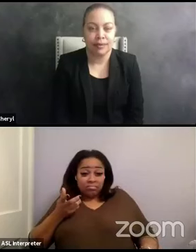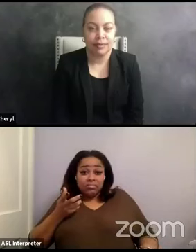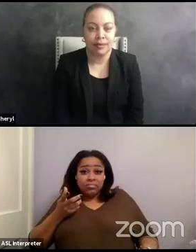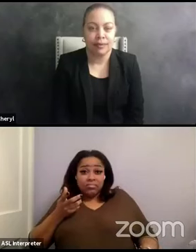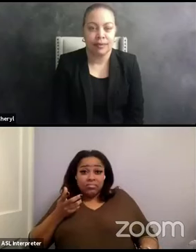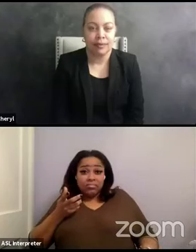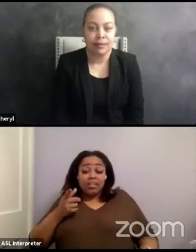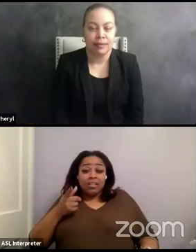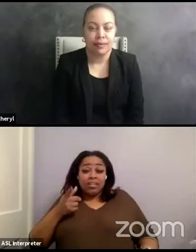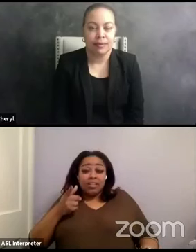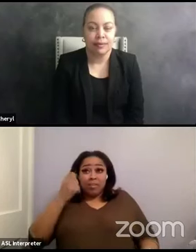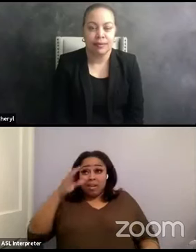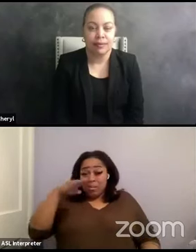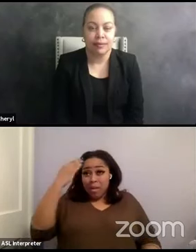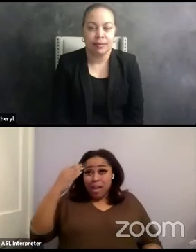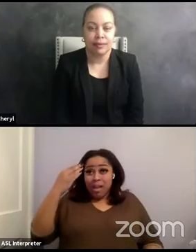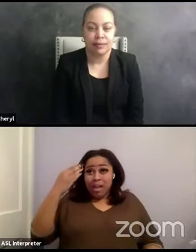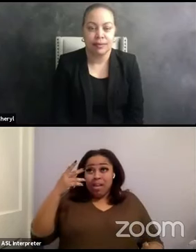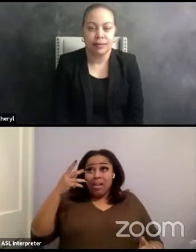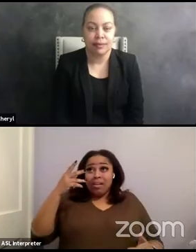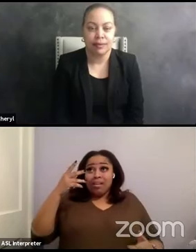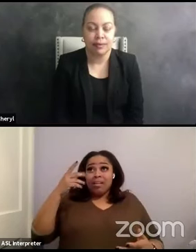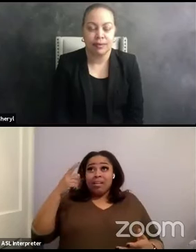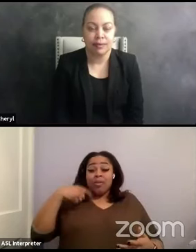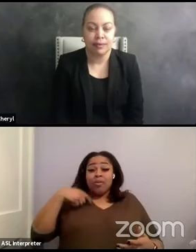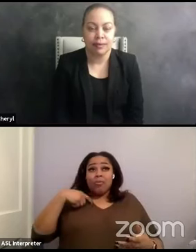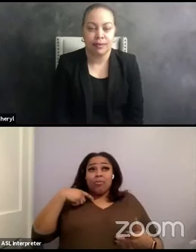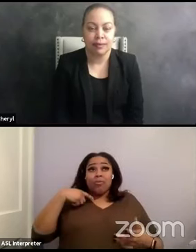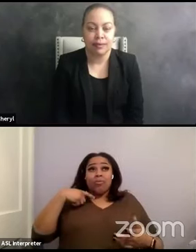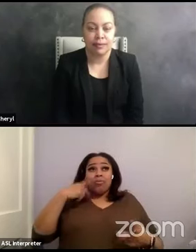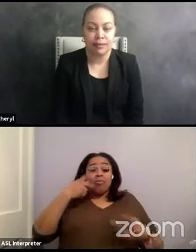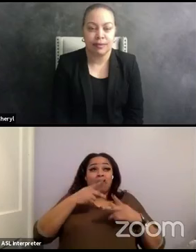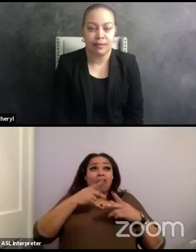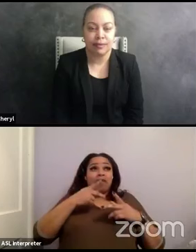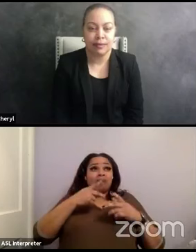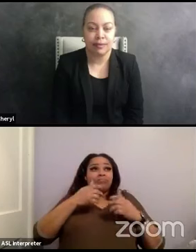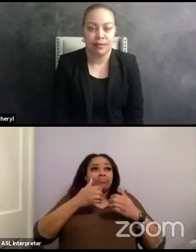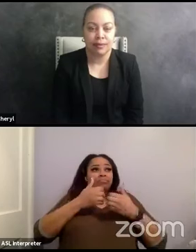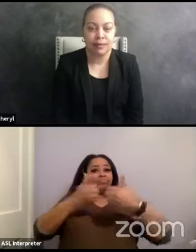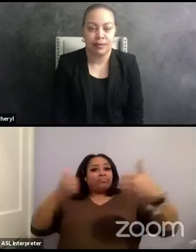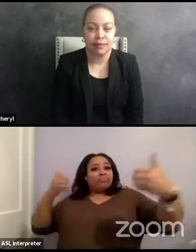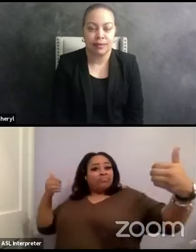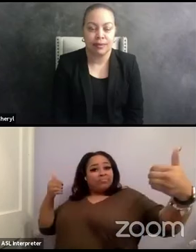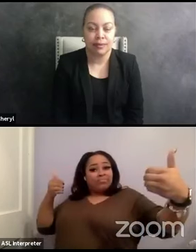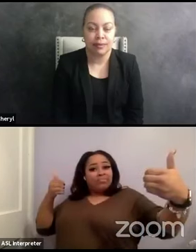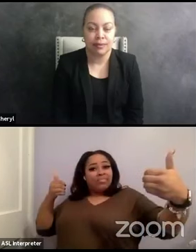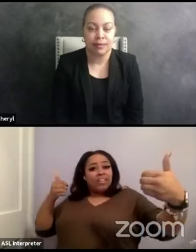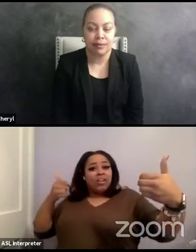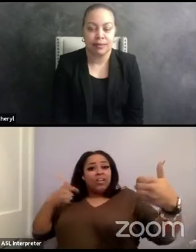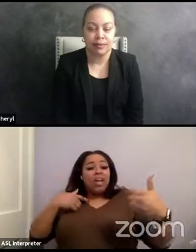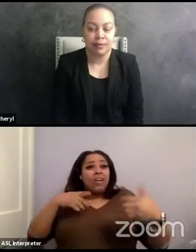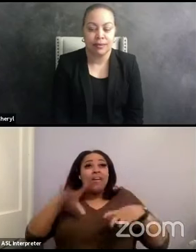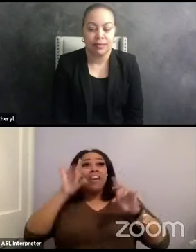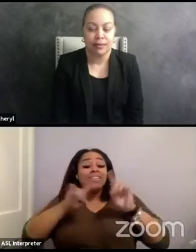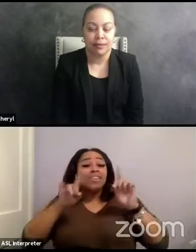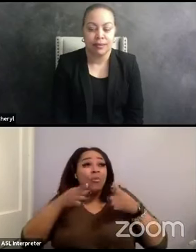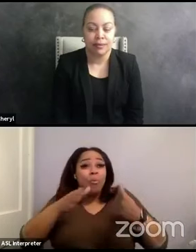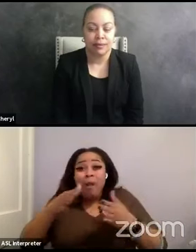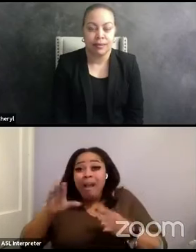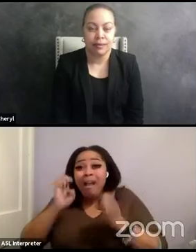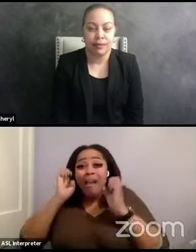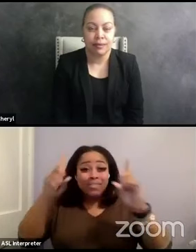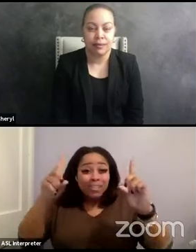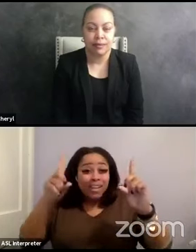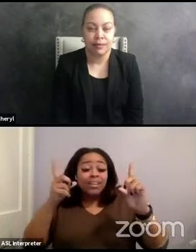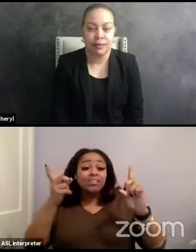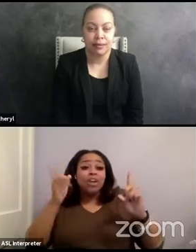folks we were kept so far removed from being educated ourselves and we had to find different ways of education, and also this